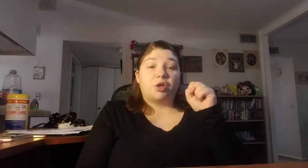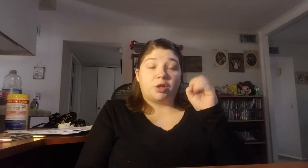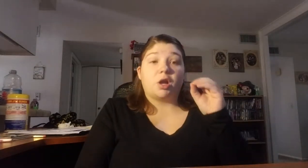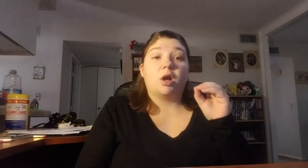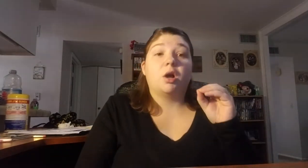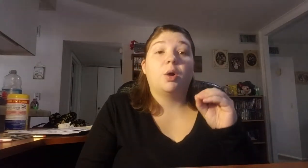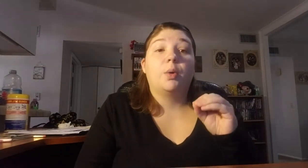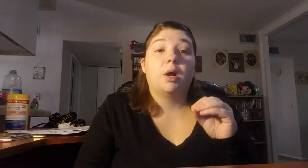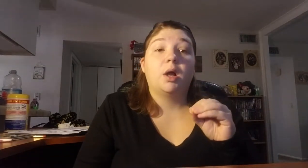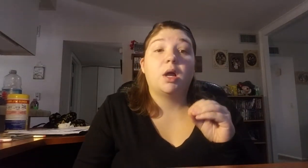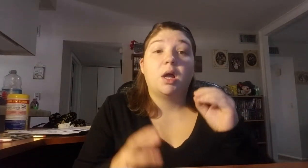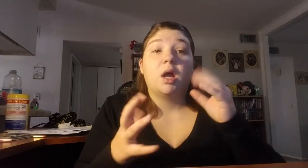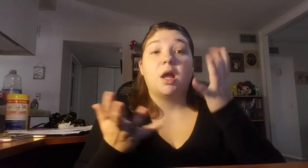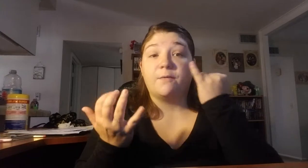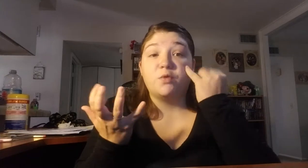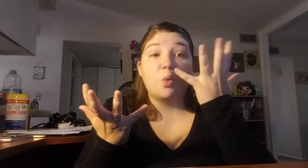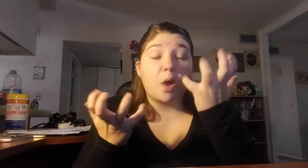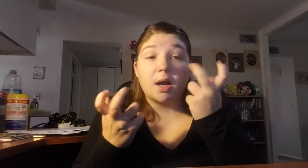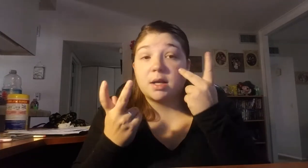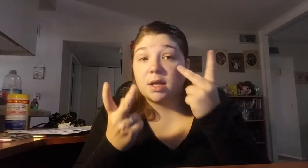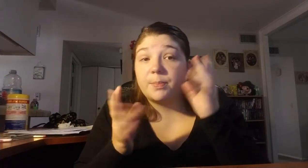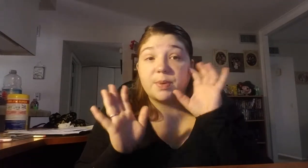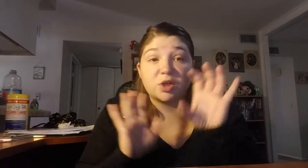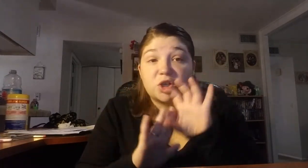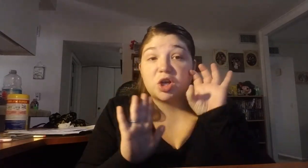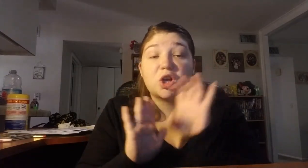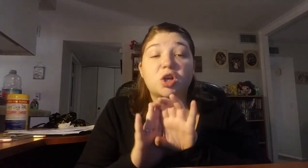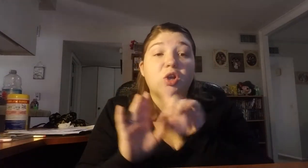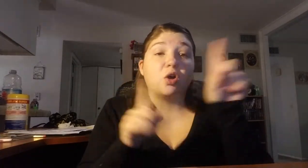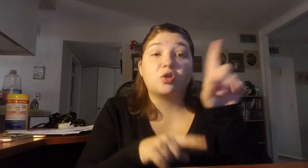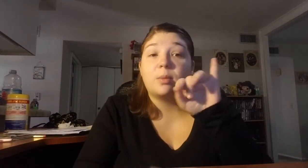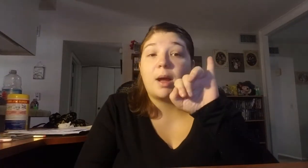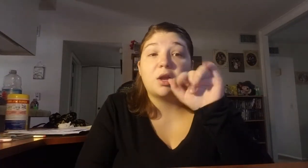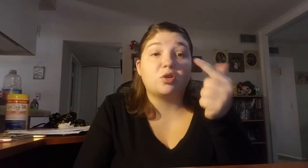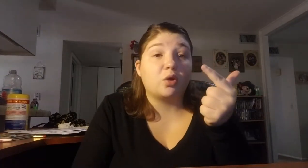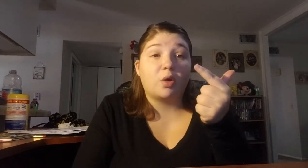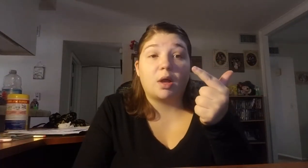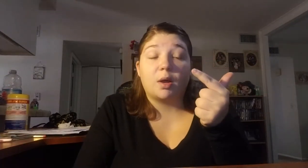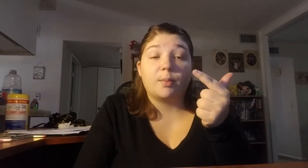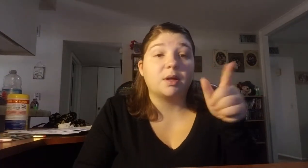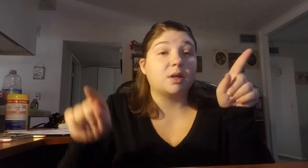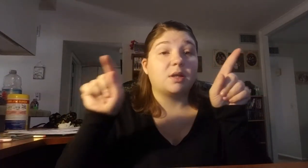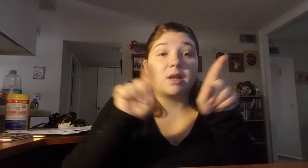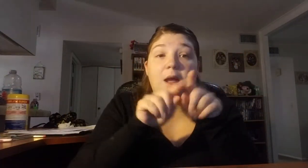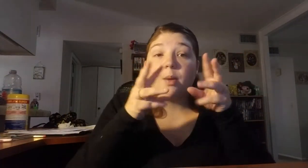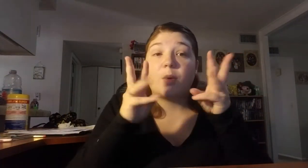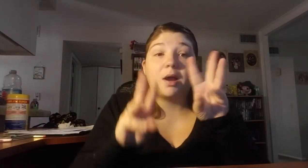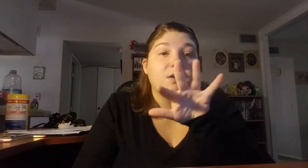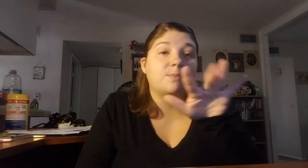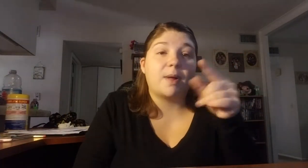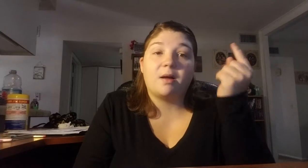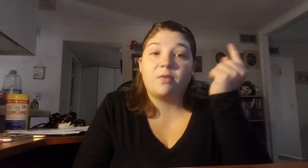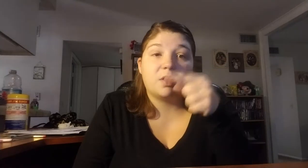So, if you want to see pictures, go to my Instagram. It's the same way it spelled this